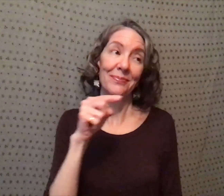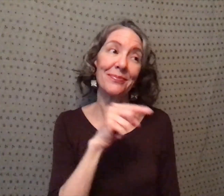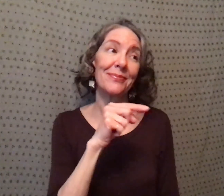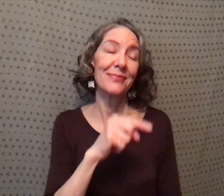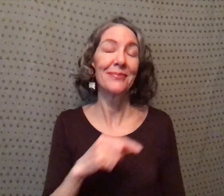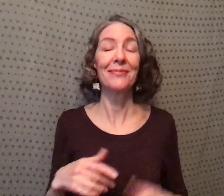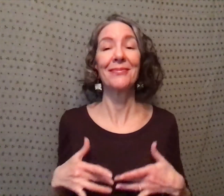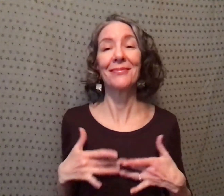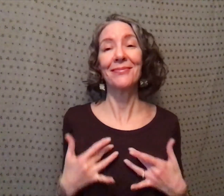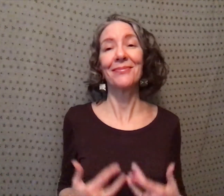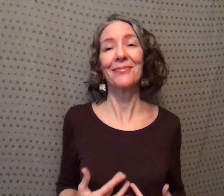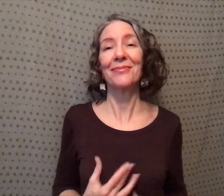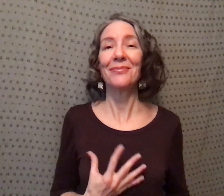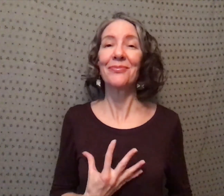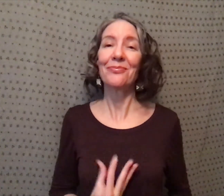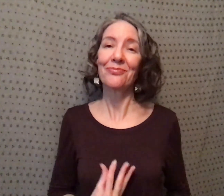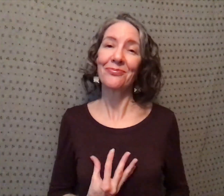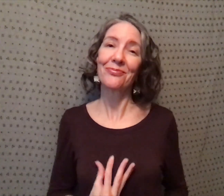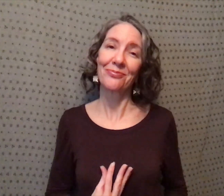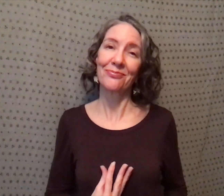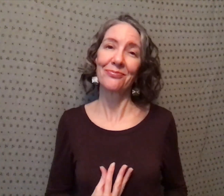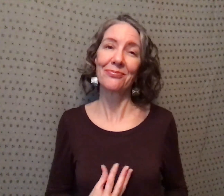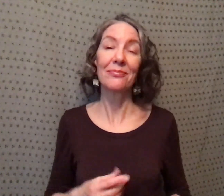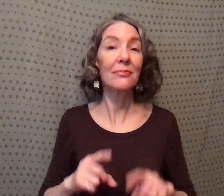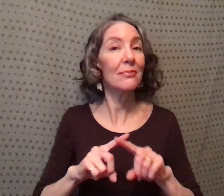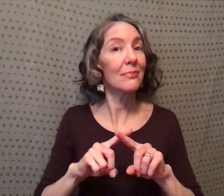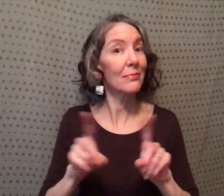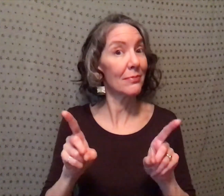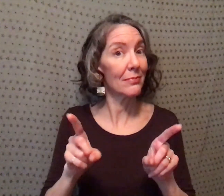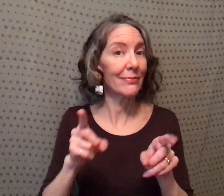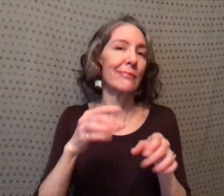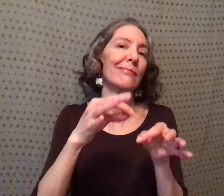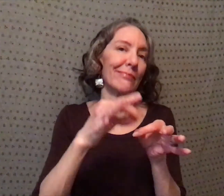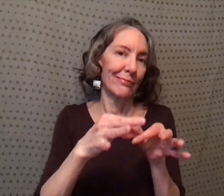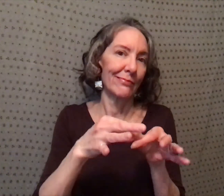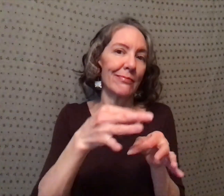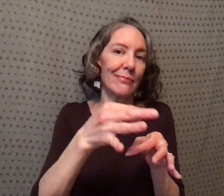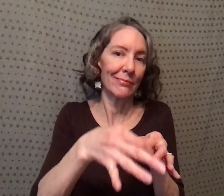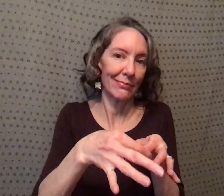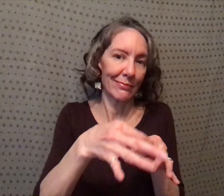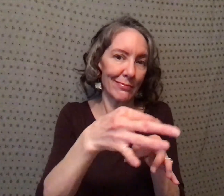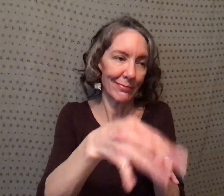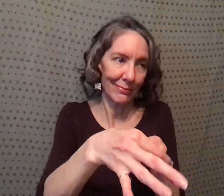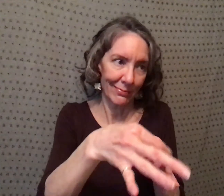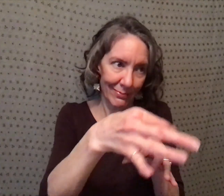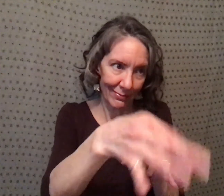Jen has a soft heart, but she's a procrastinator.